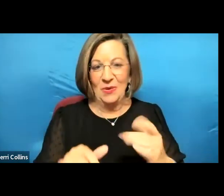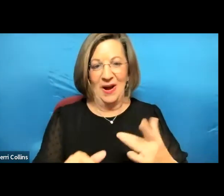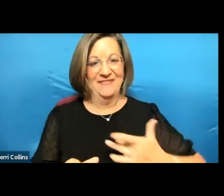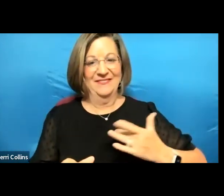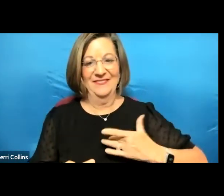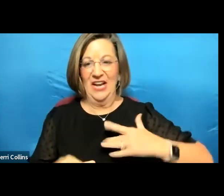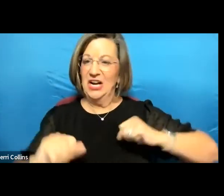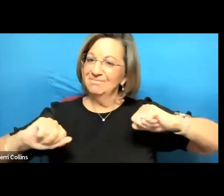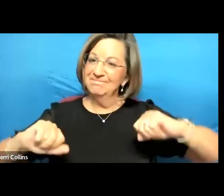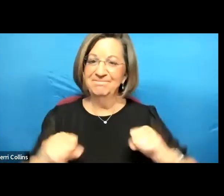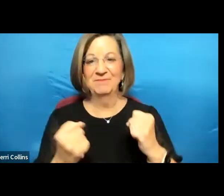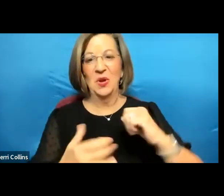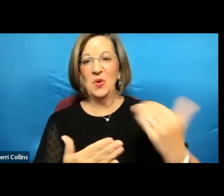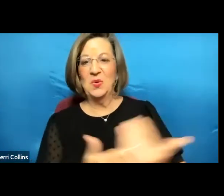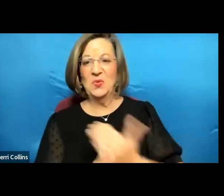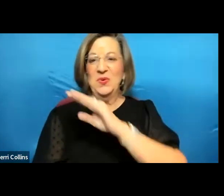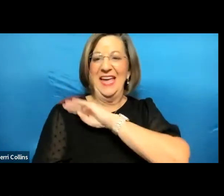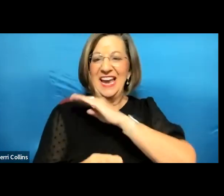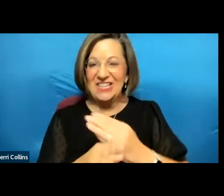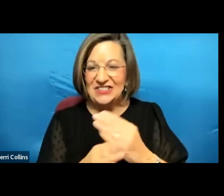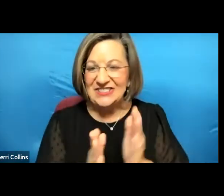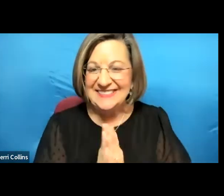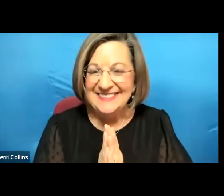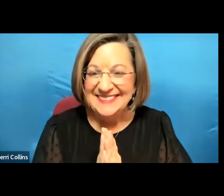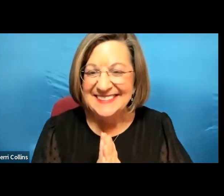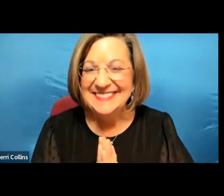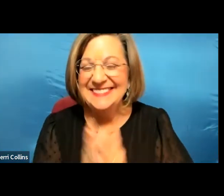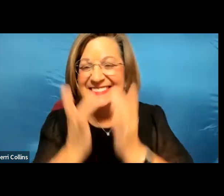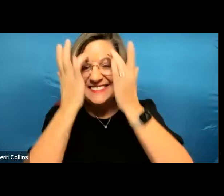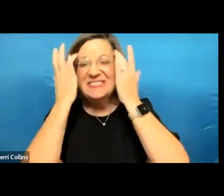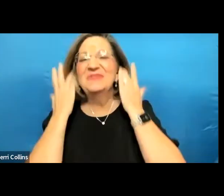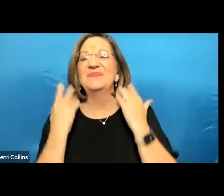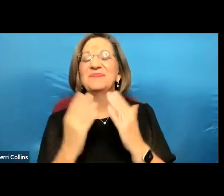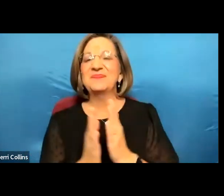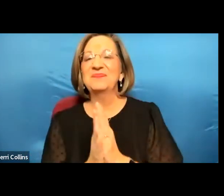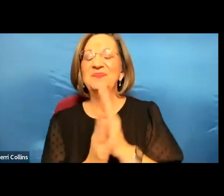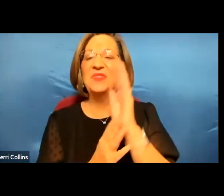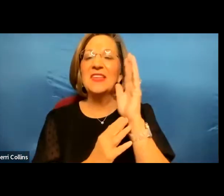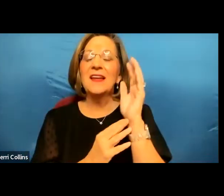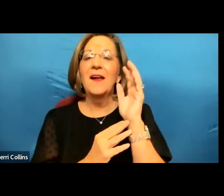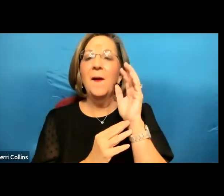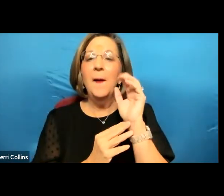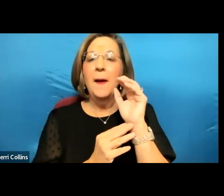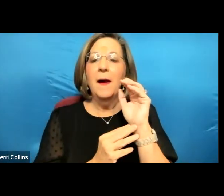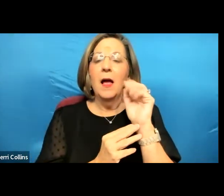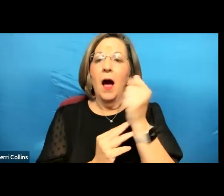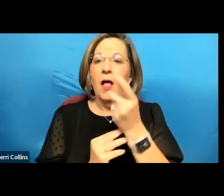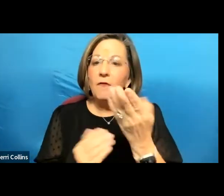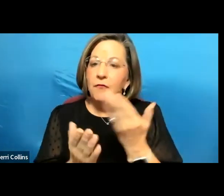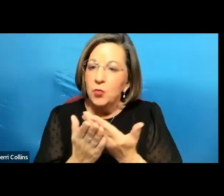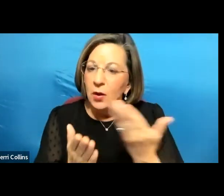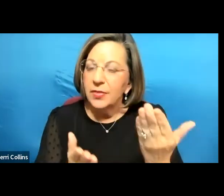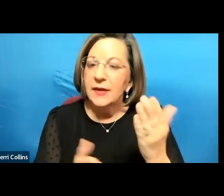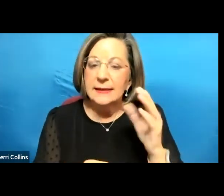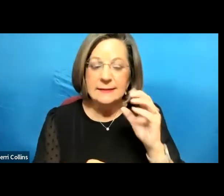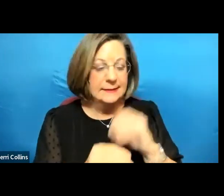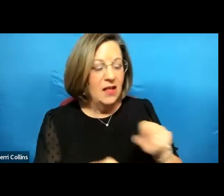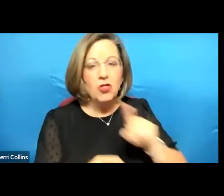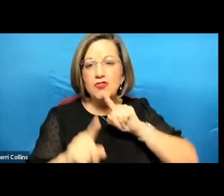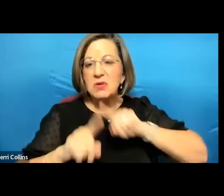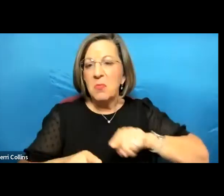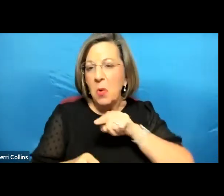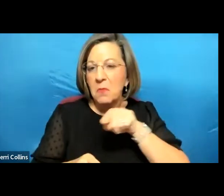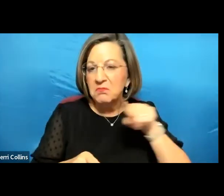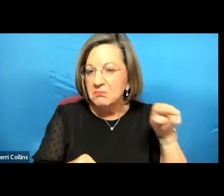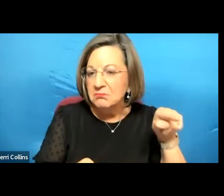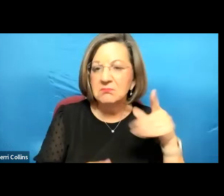2-week vacation. Yesterday was my first day back. I feel reinvigorated and re-energized to be back.